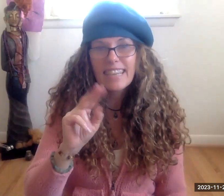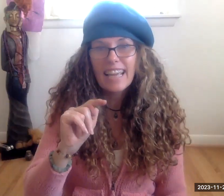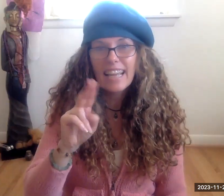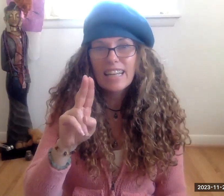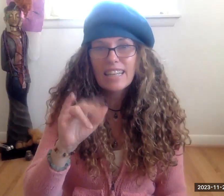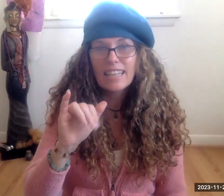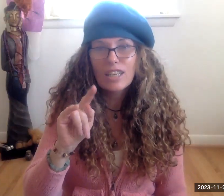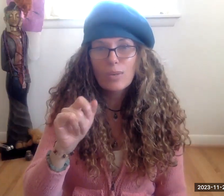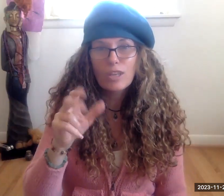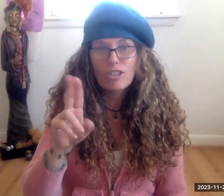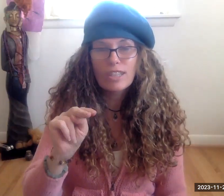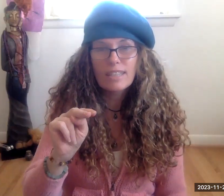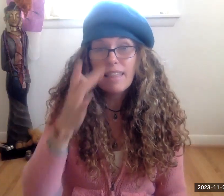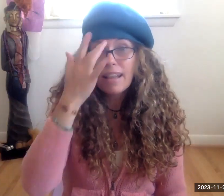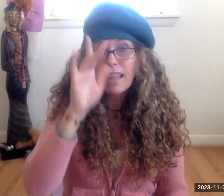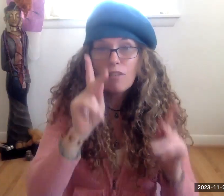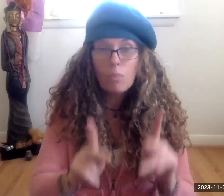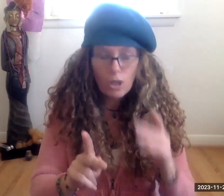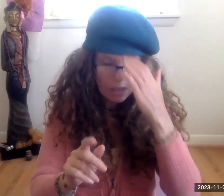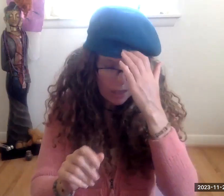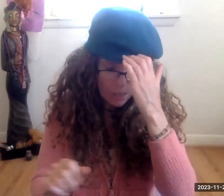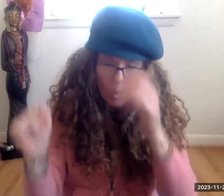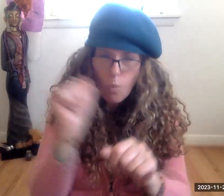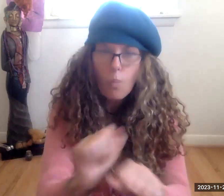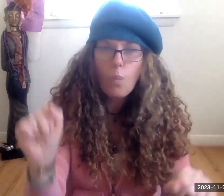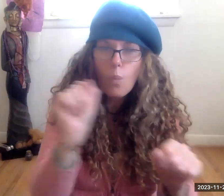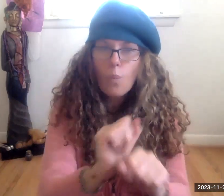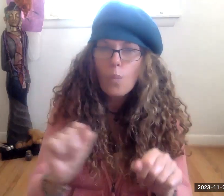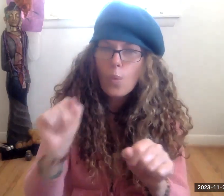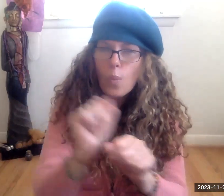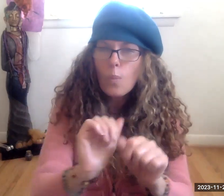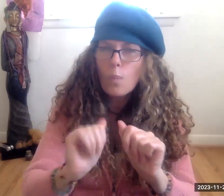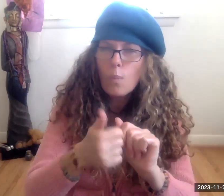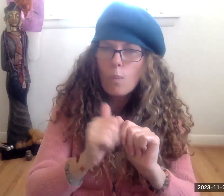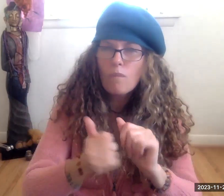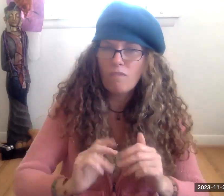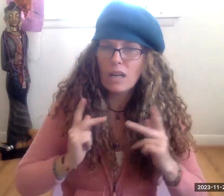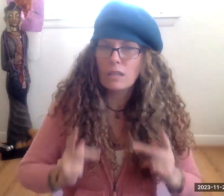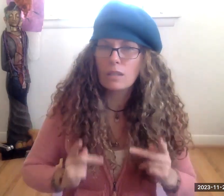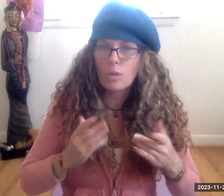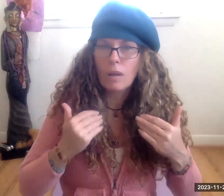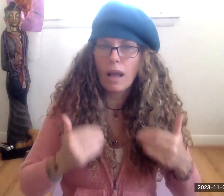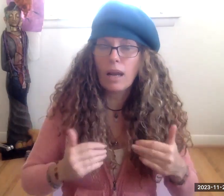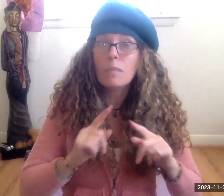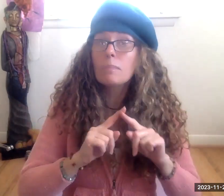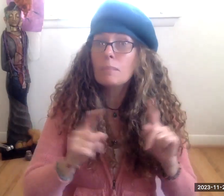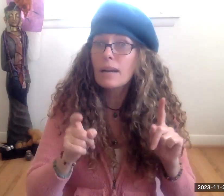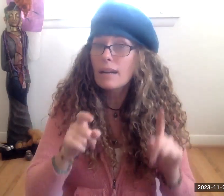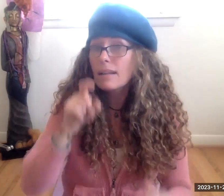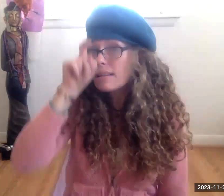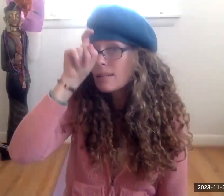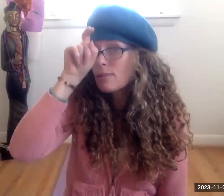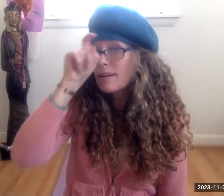The clever person works by means of his physical body, but the wise